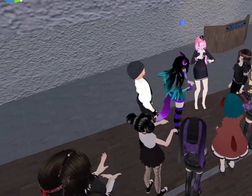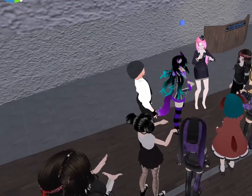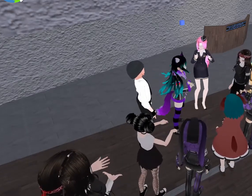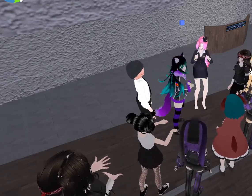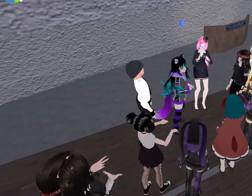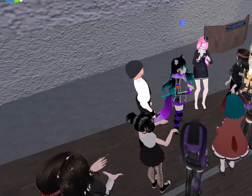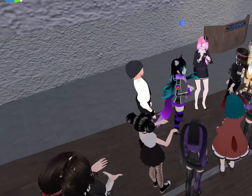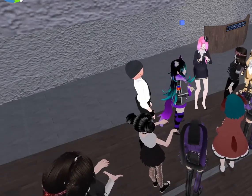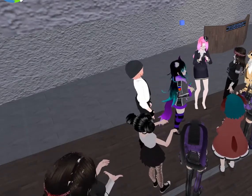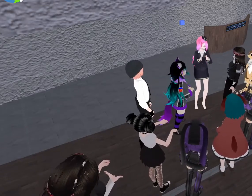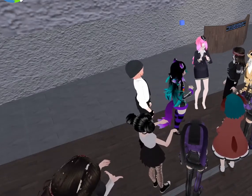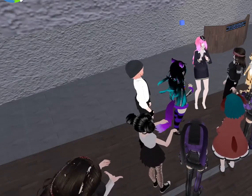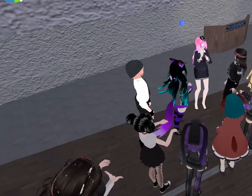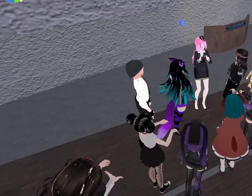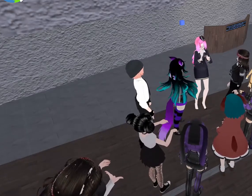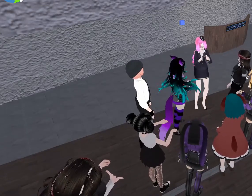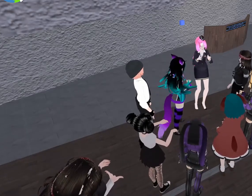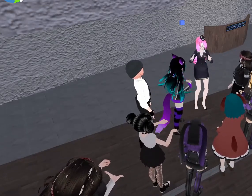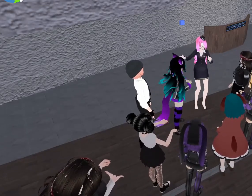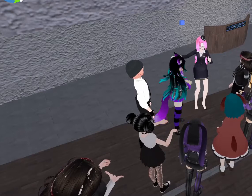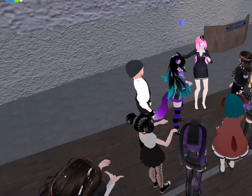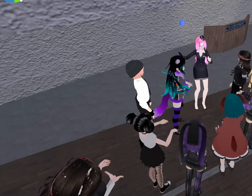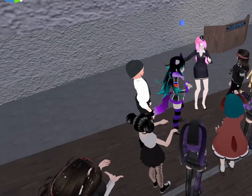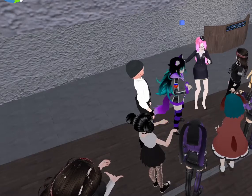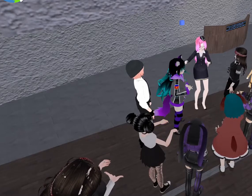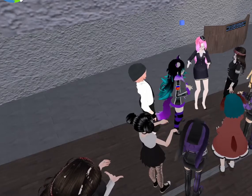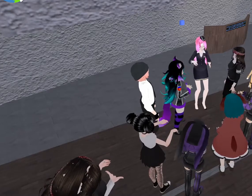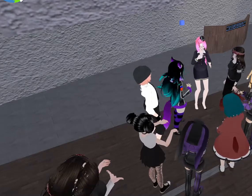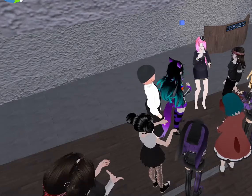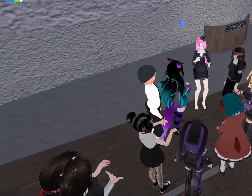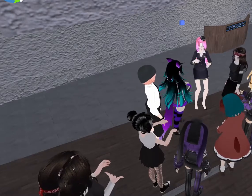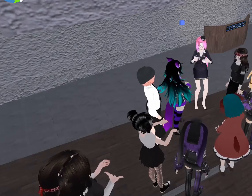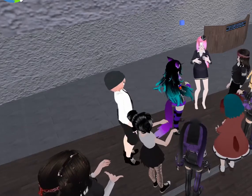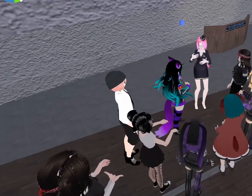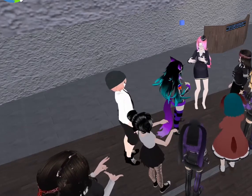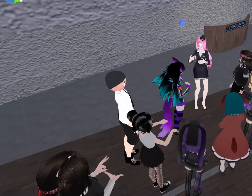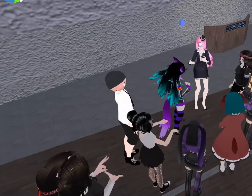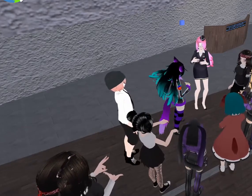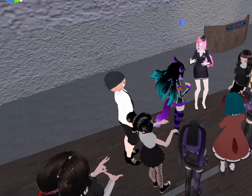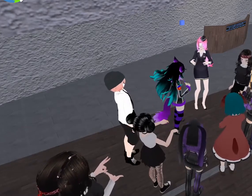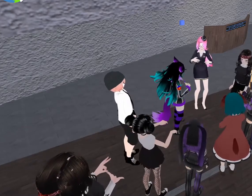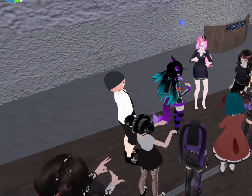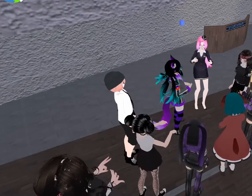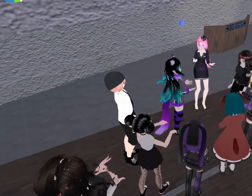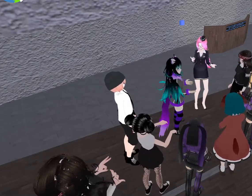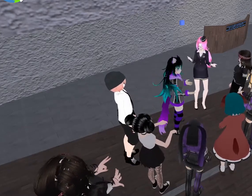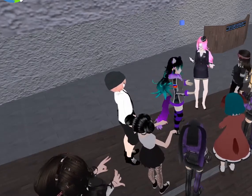is just keep it moderately, not super long. I just don't want you guys signing, and everyone's just kind of like, when